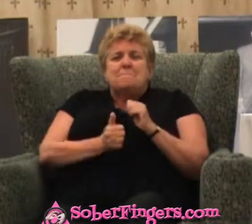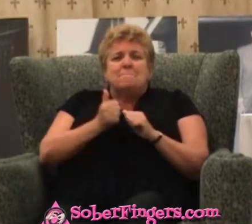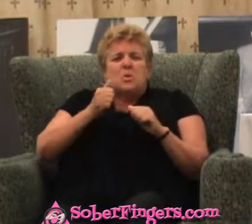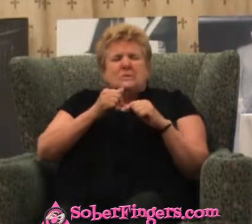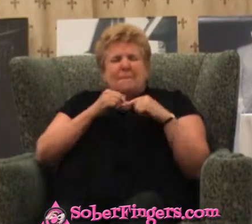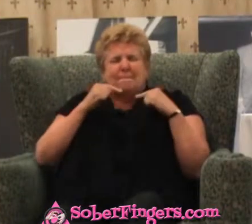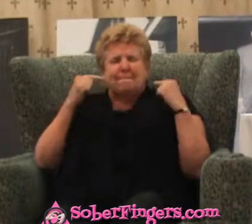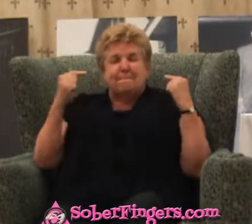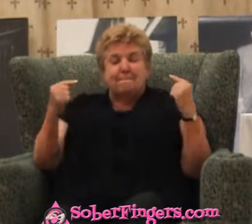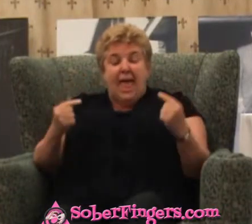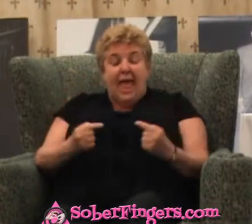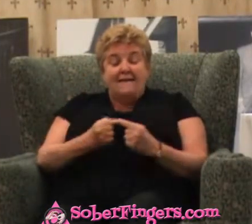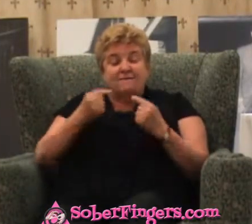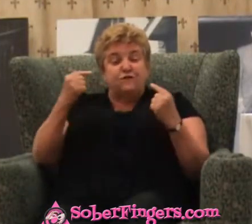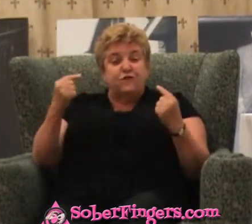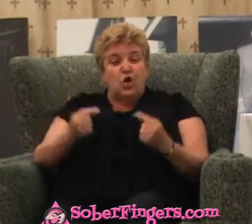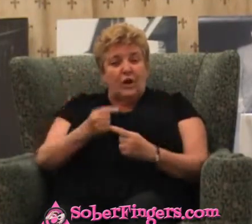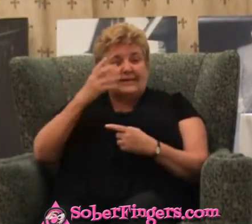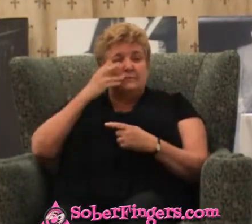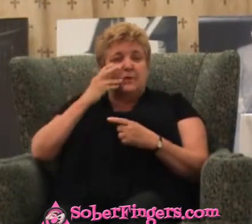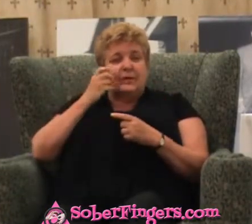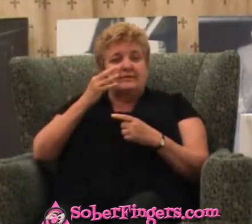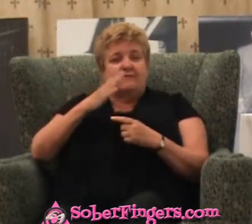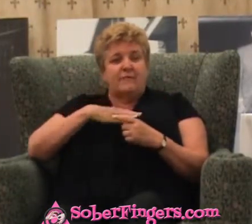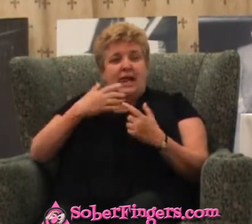painful experience of my life.